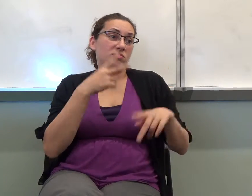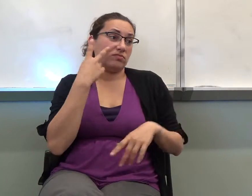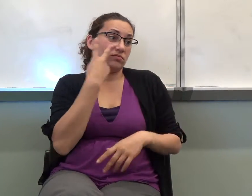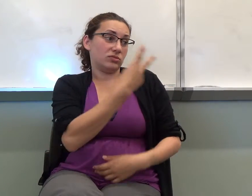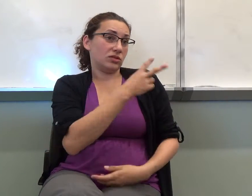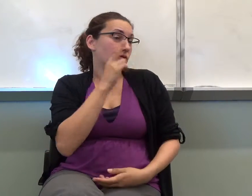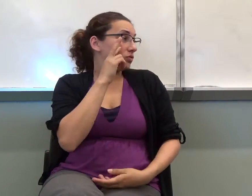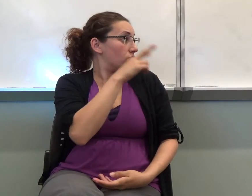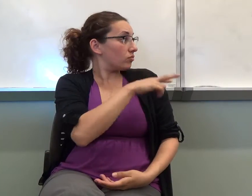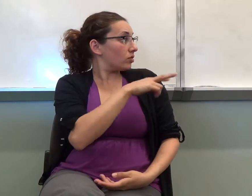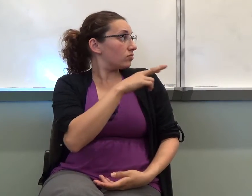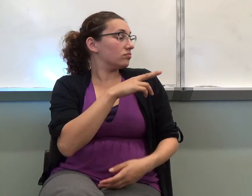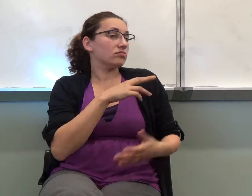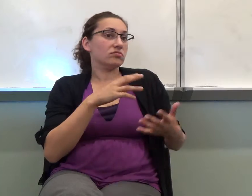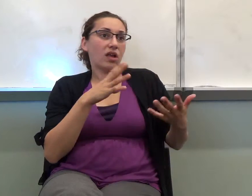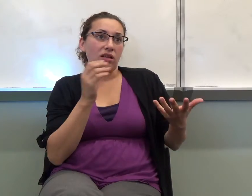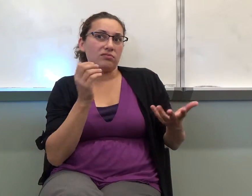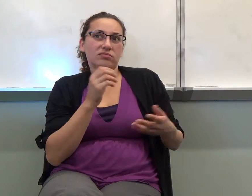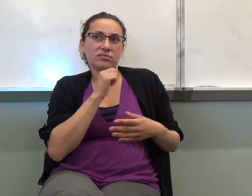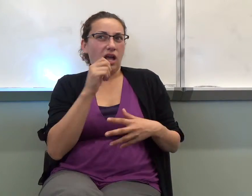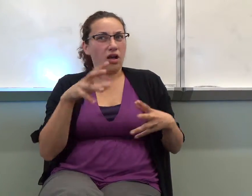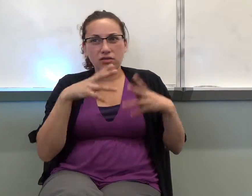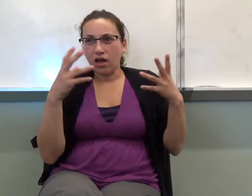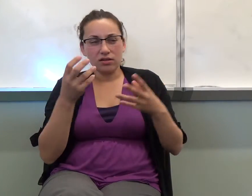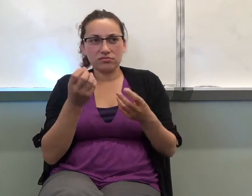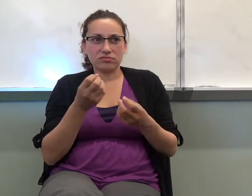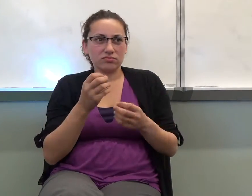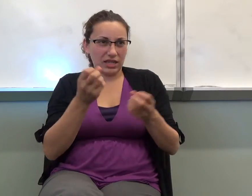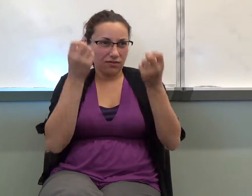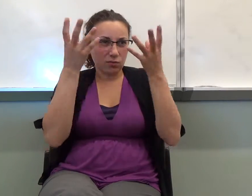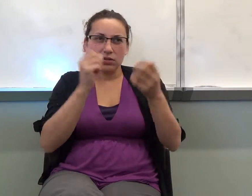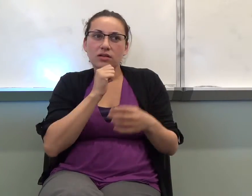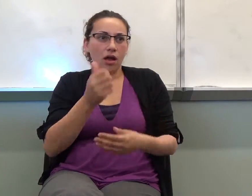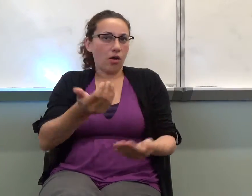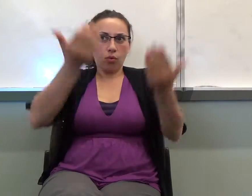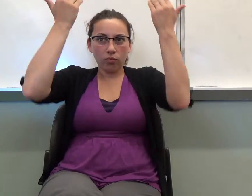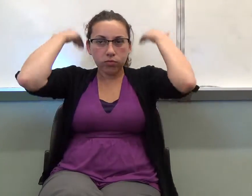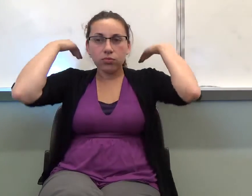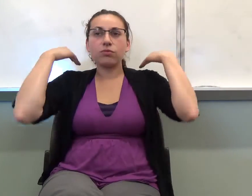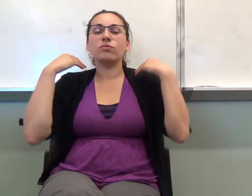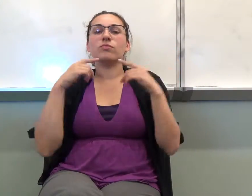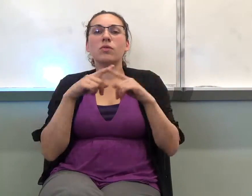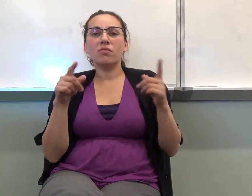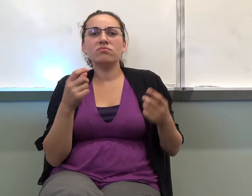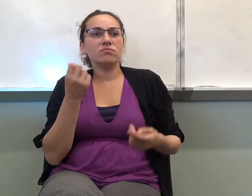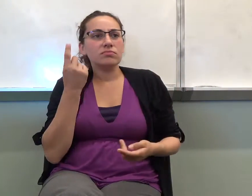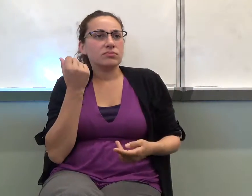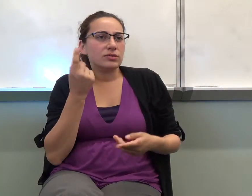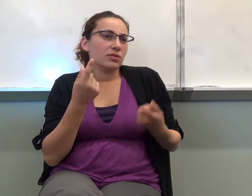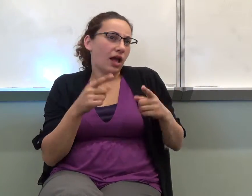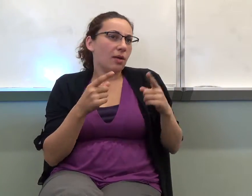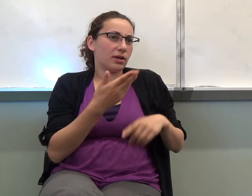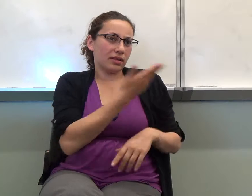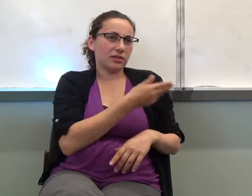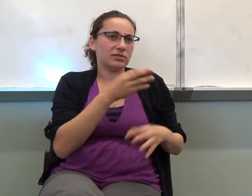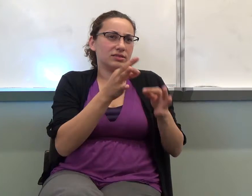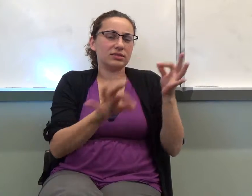that and not fall over, you know, maybe even get some things out of it, understand what's going on and so forth. But it's true